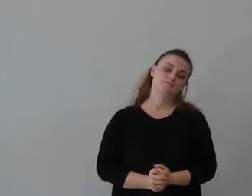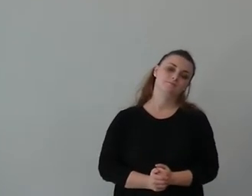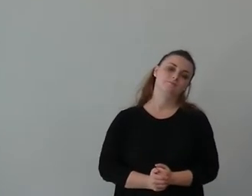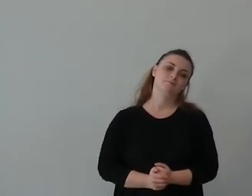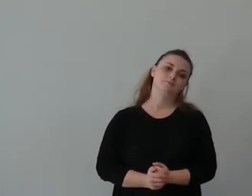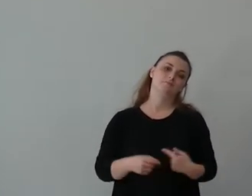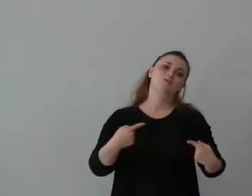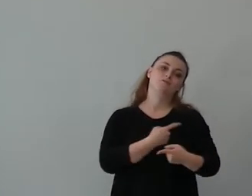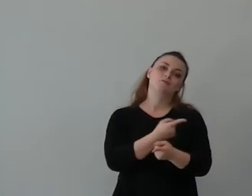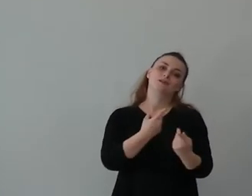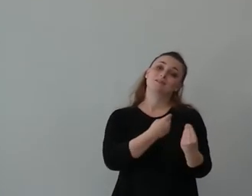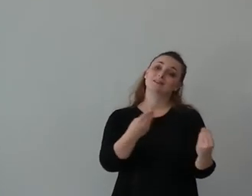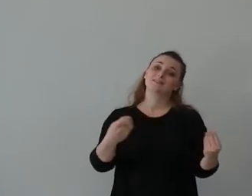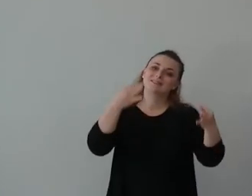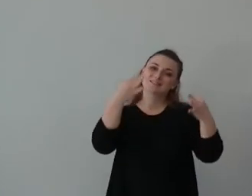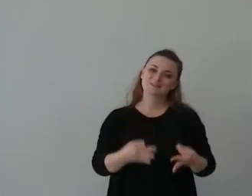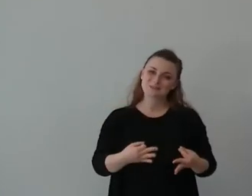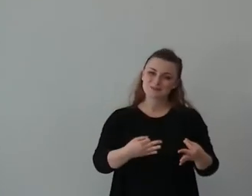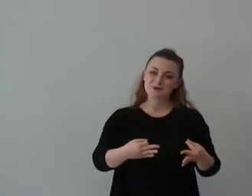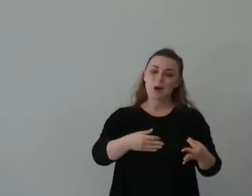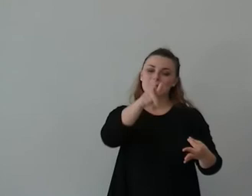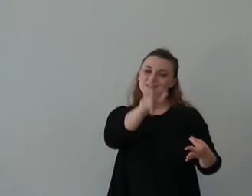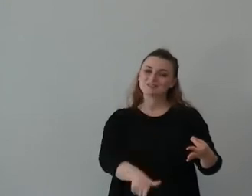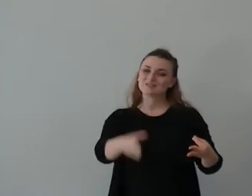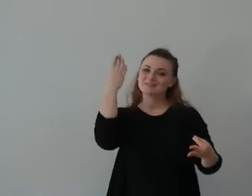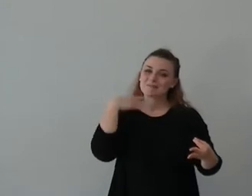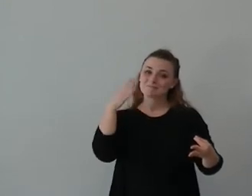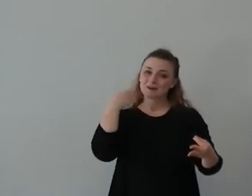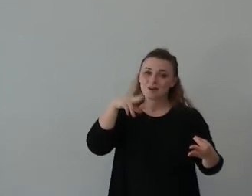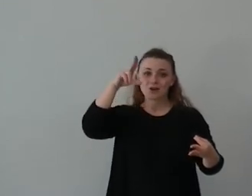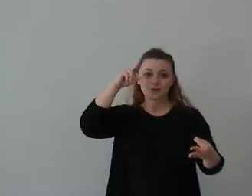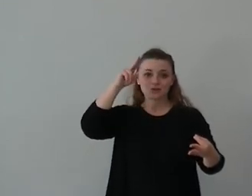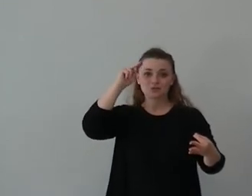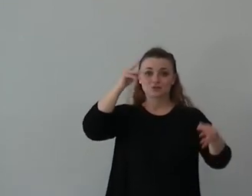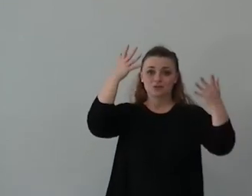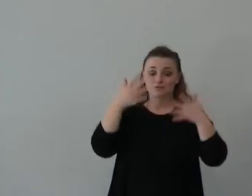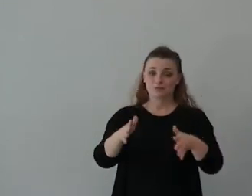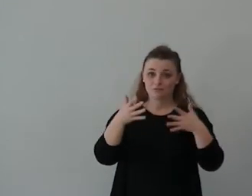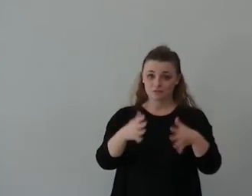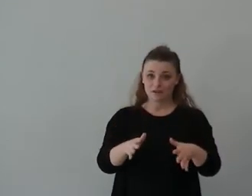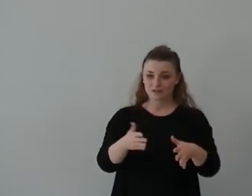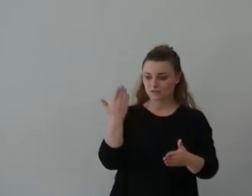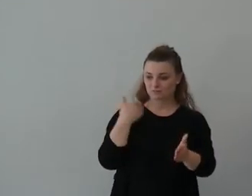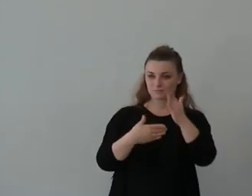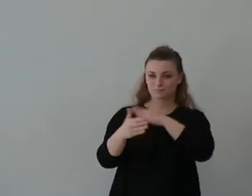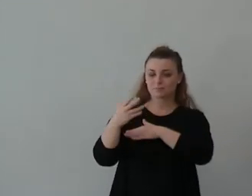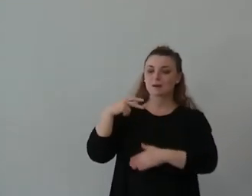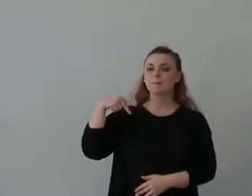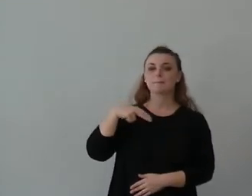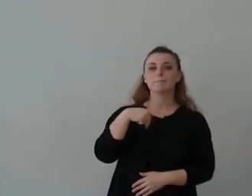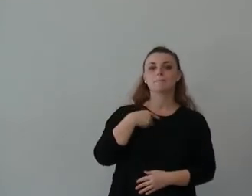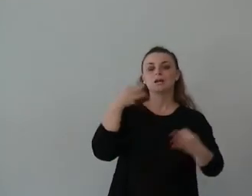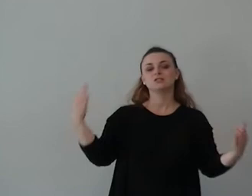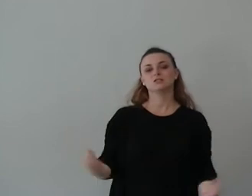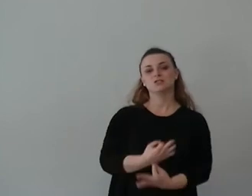avete incontrato queste persone Paolo mentre quando sono venuti qua a fare passeggiate di preghiera. And I know those